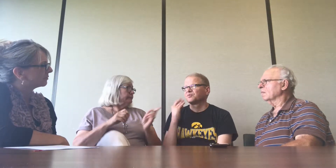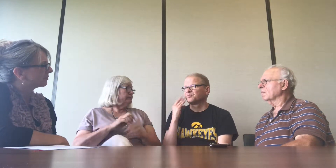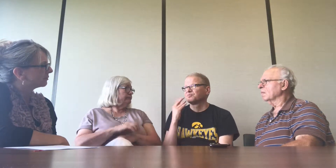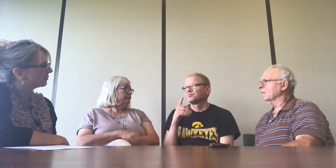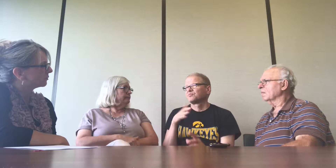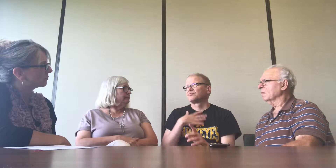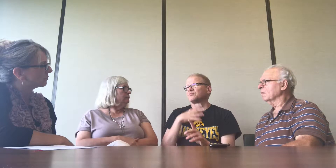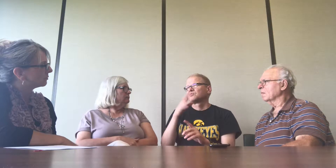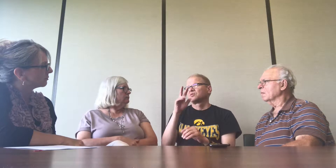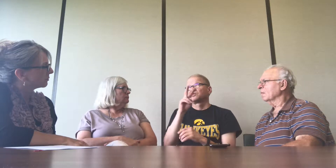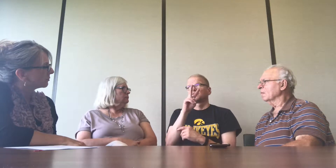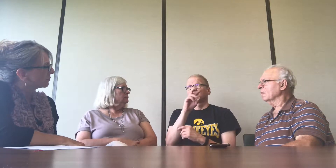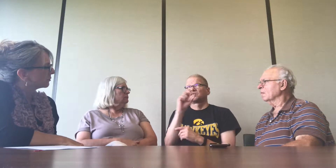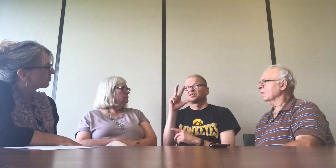they have a right to an interpreter.